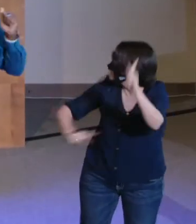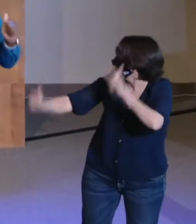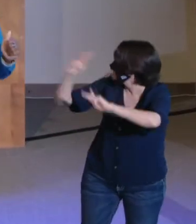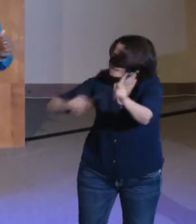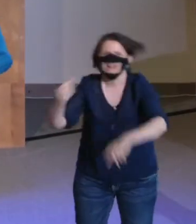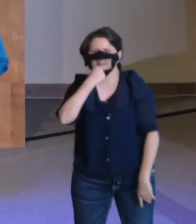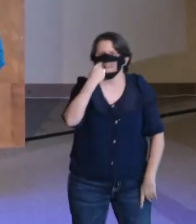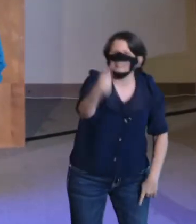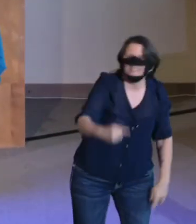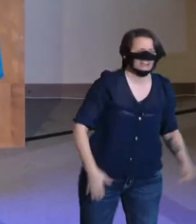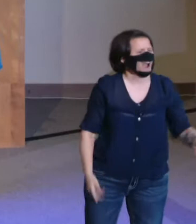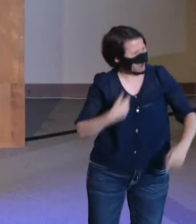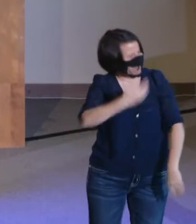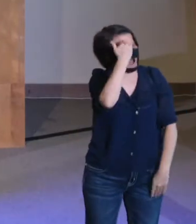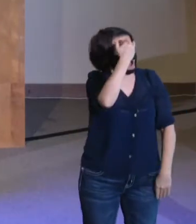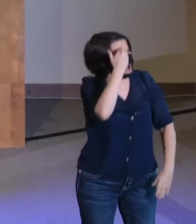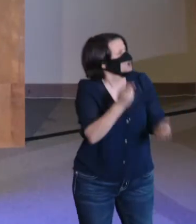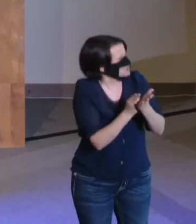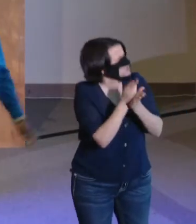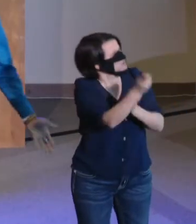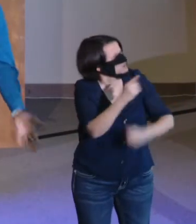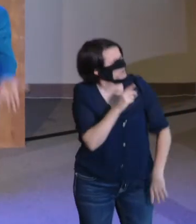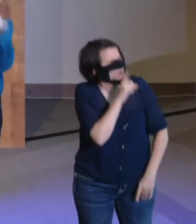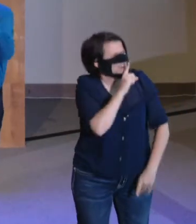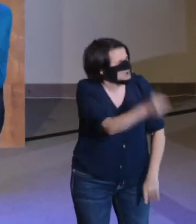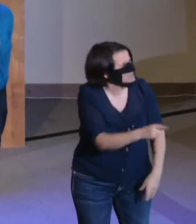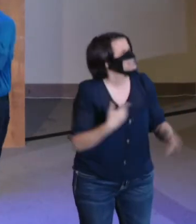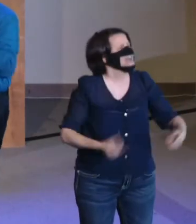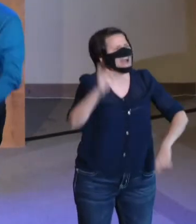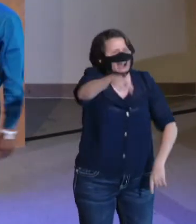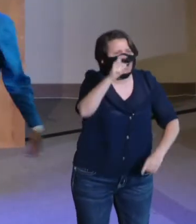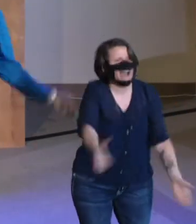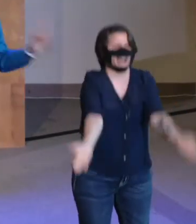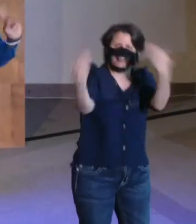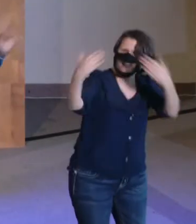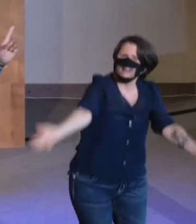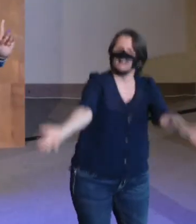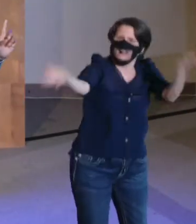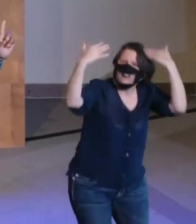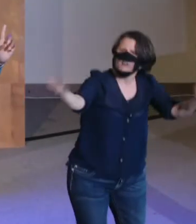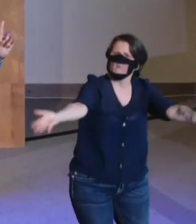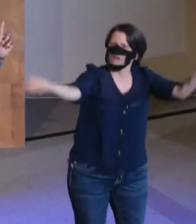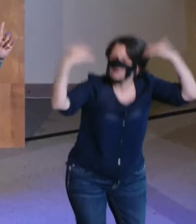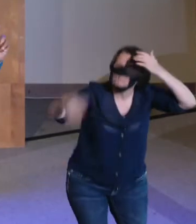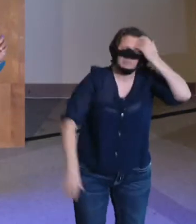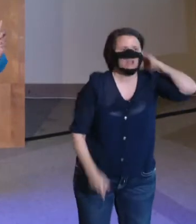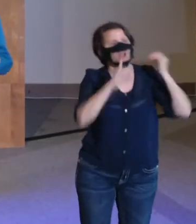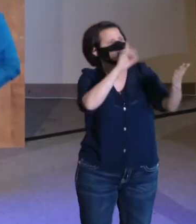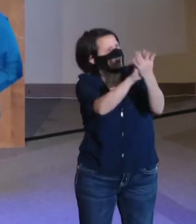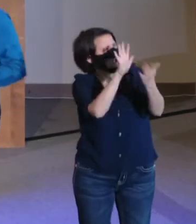know this is true, This is what I need you to do. Get up with me and say, can't nobody tell it like